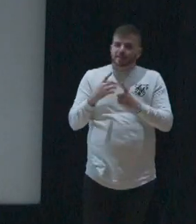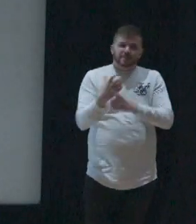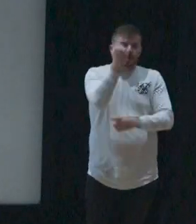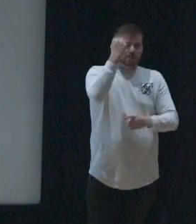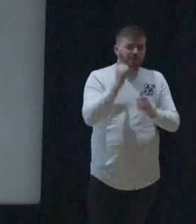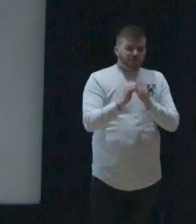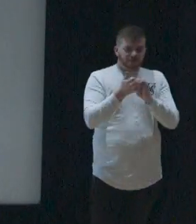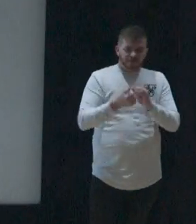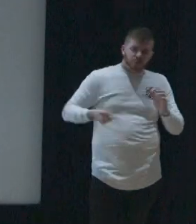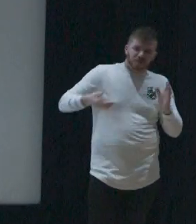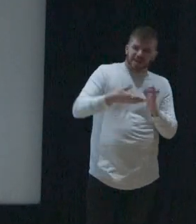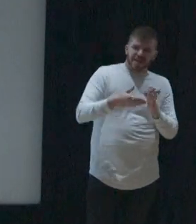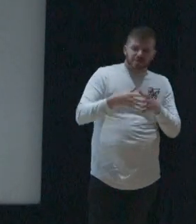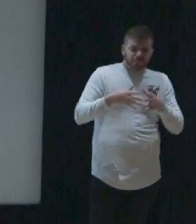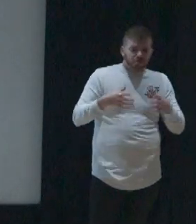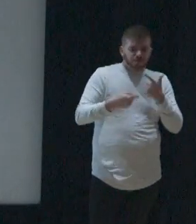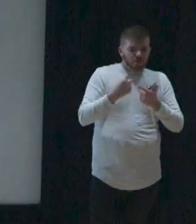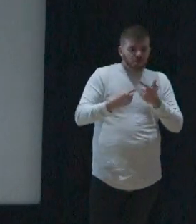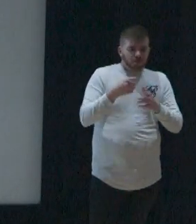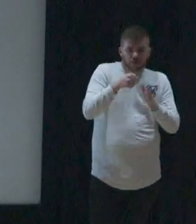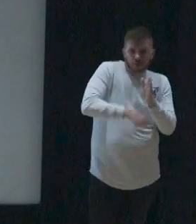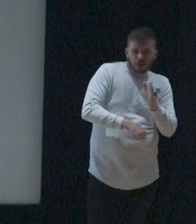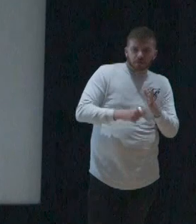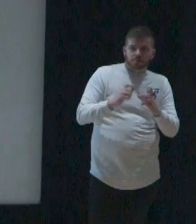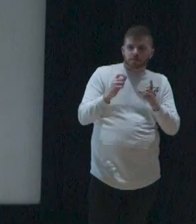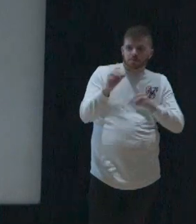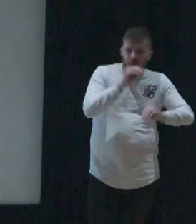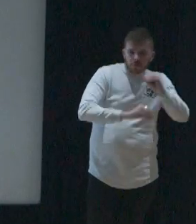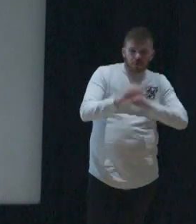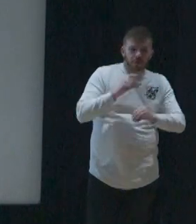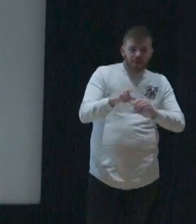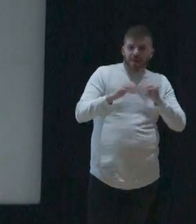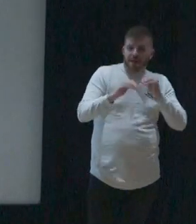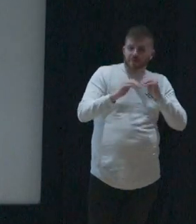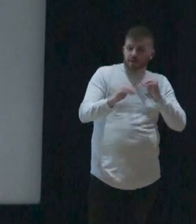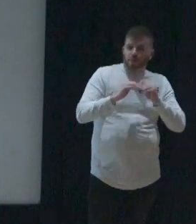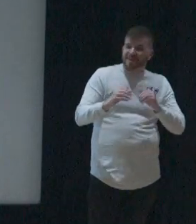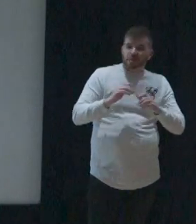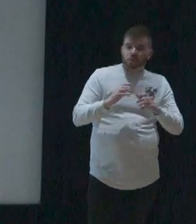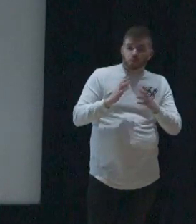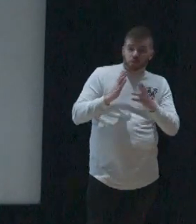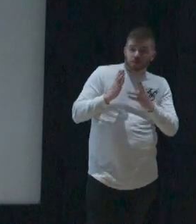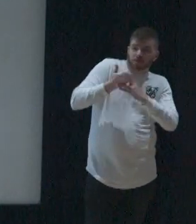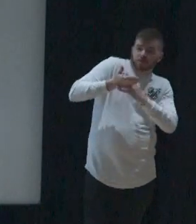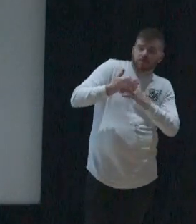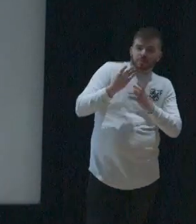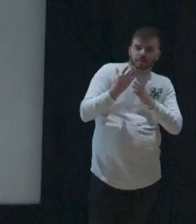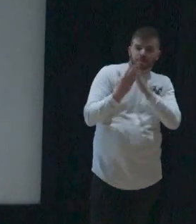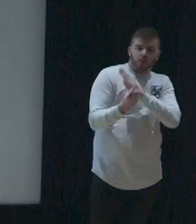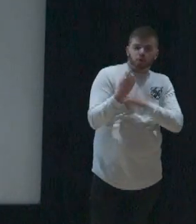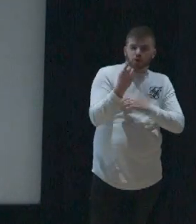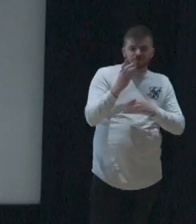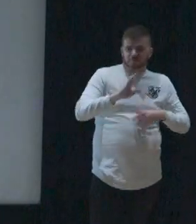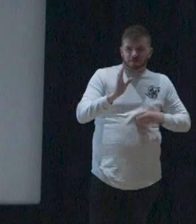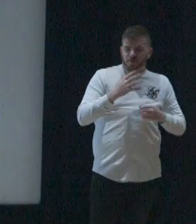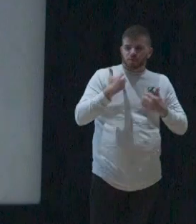added a bunch of other hard puzzles on that level as well. We didn't need to break the player's immersion by creating this unrealistic scenario with an aristocrat